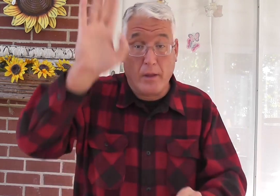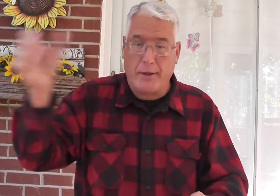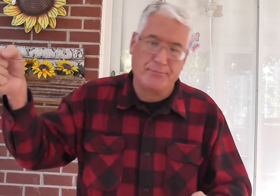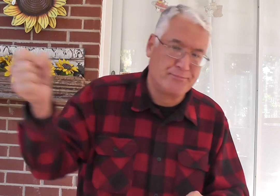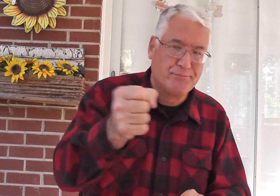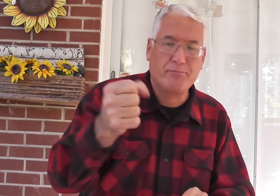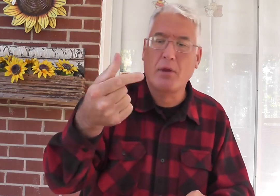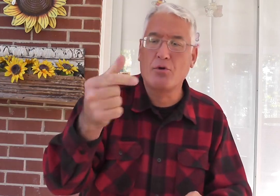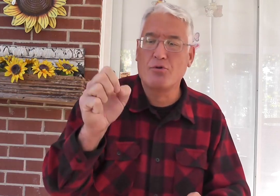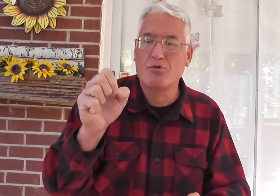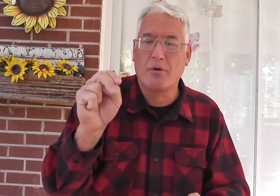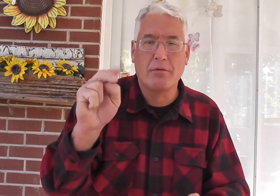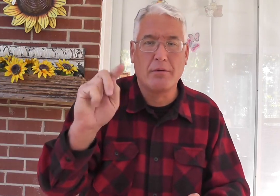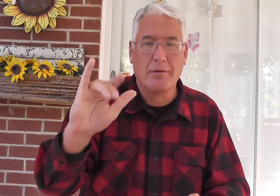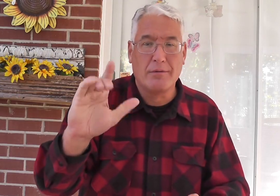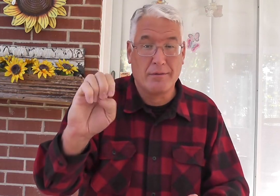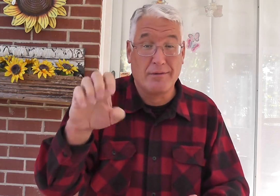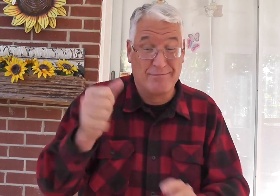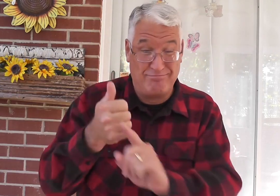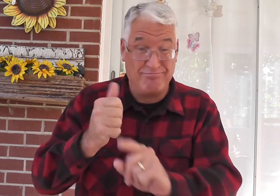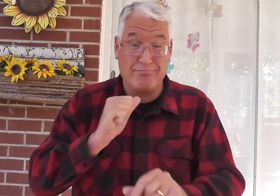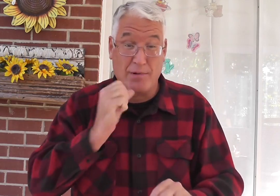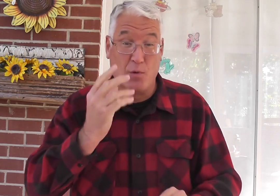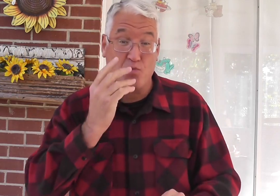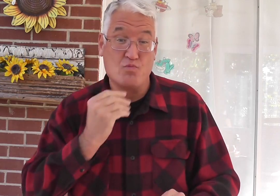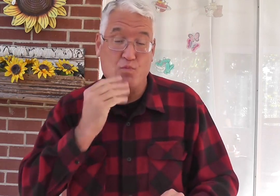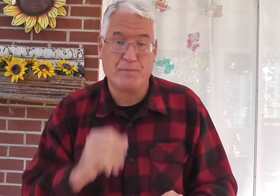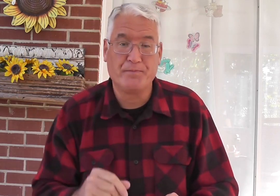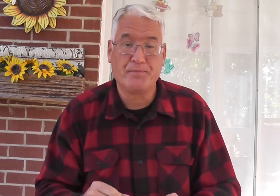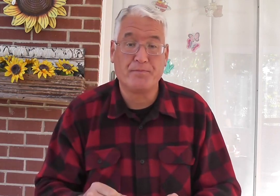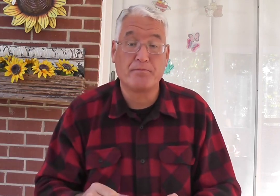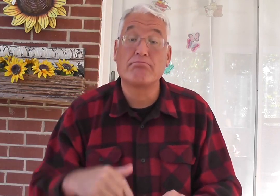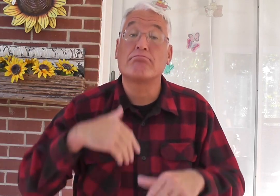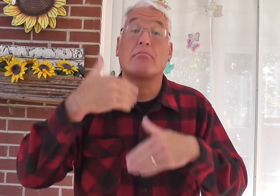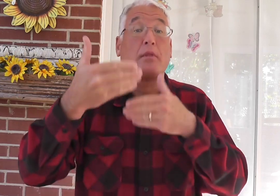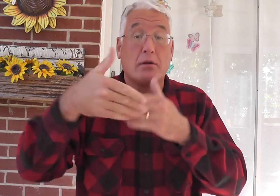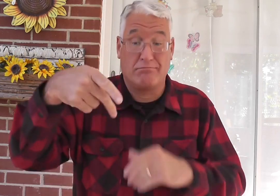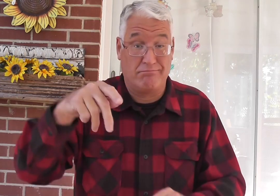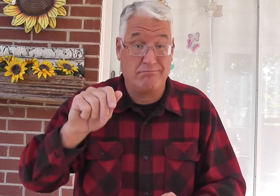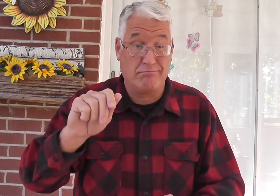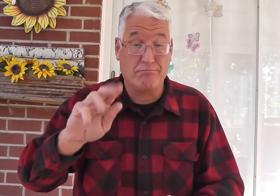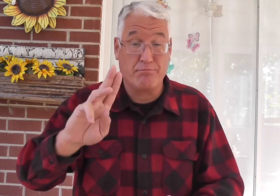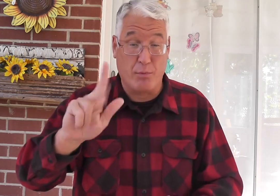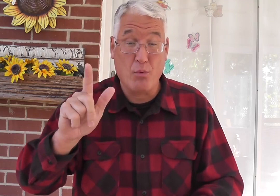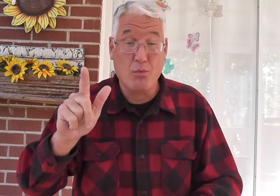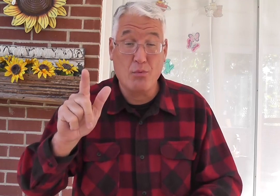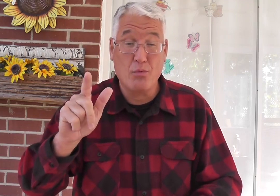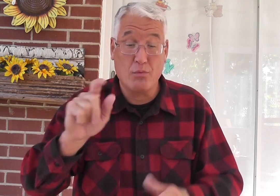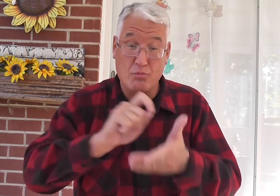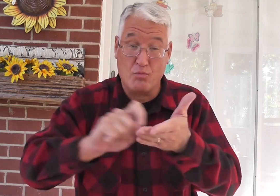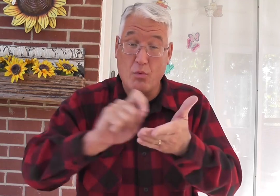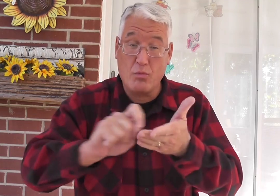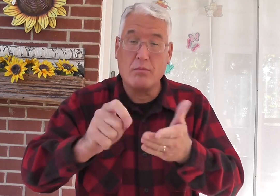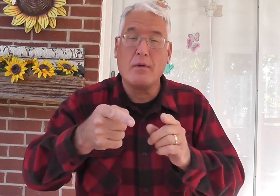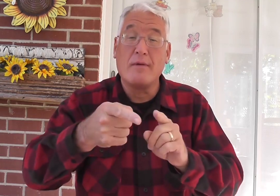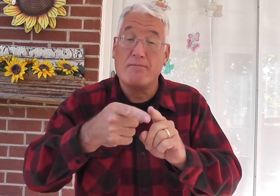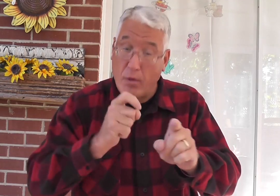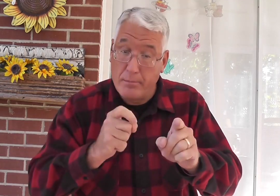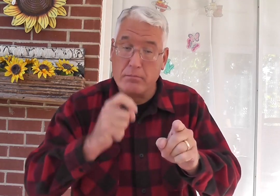this, about the people, the Gentiles, the non-Jewish people, that God took for himself when the Jews did not